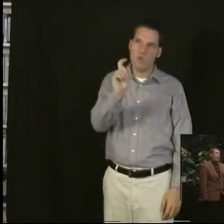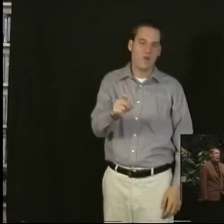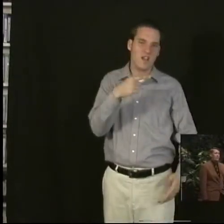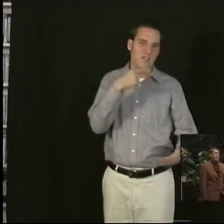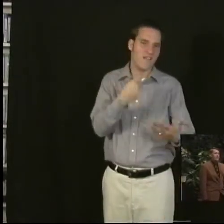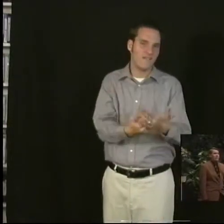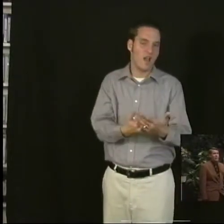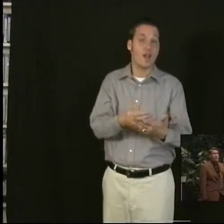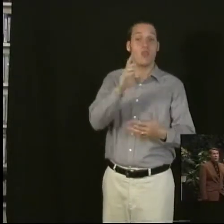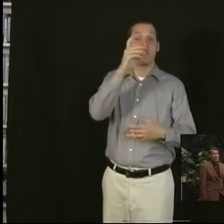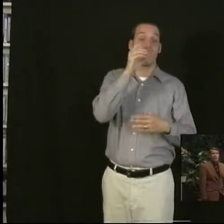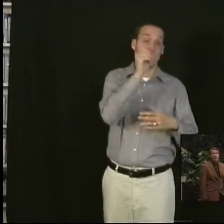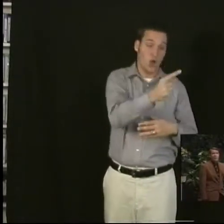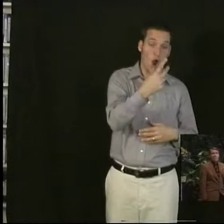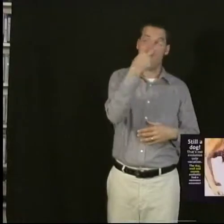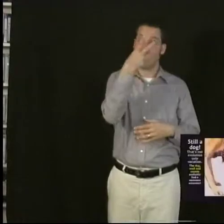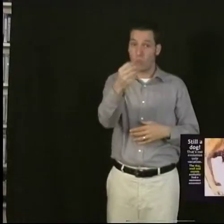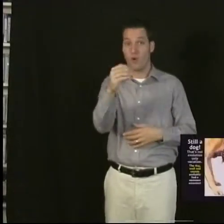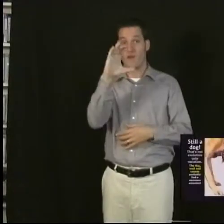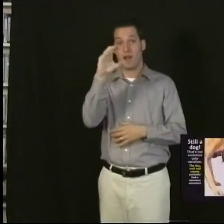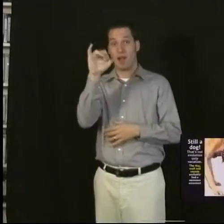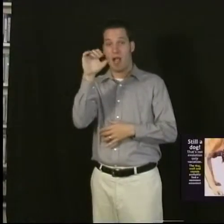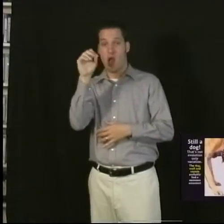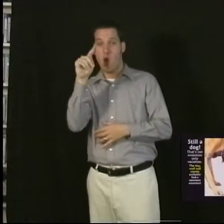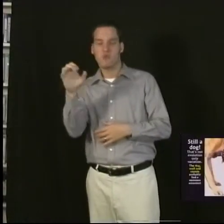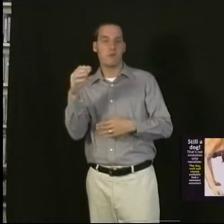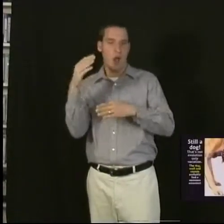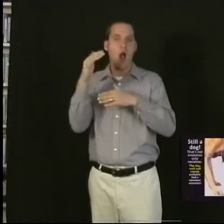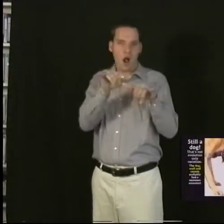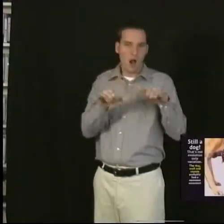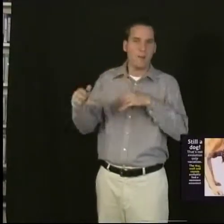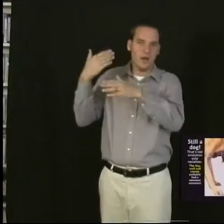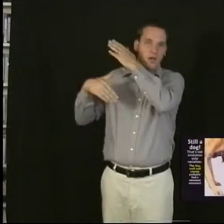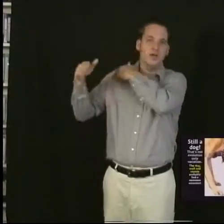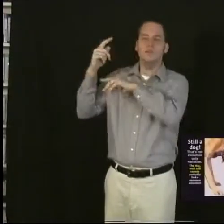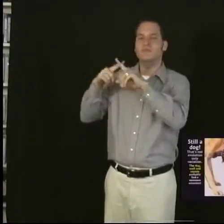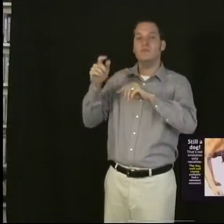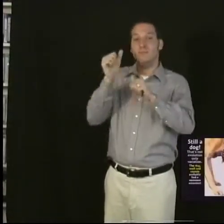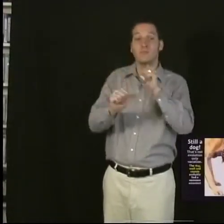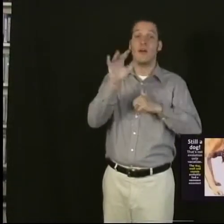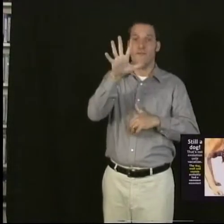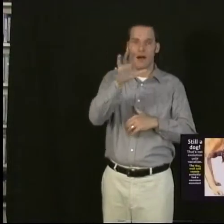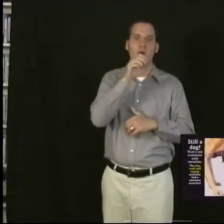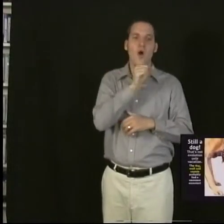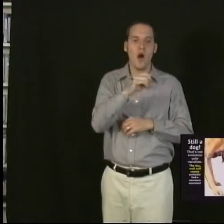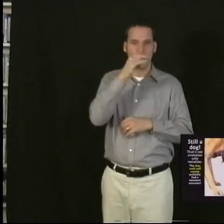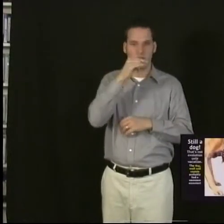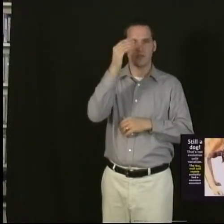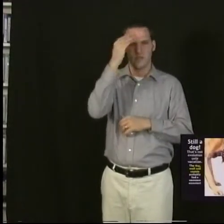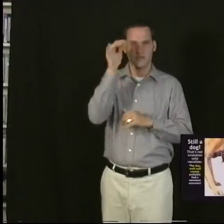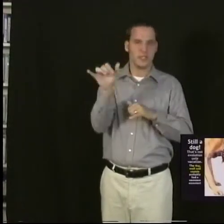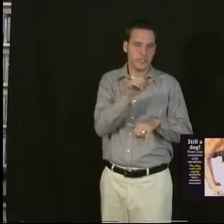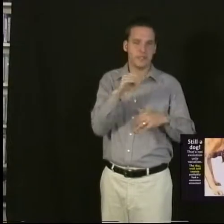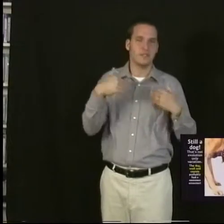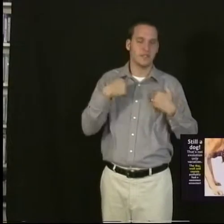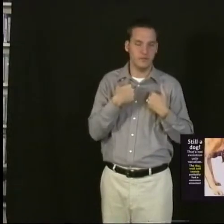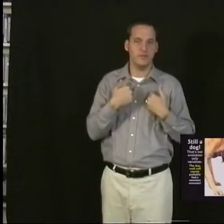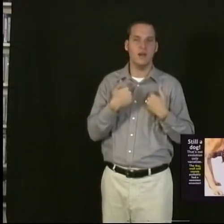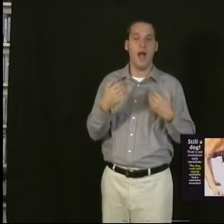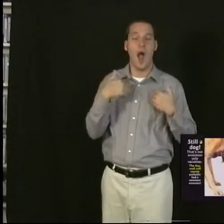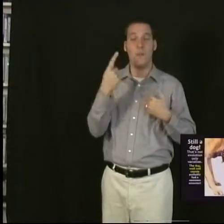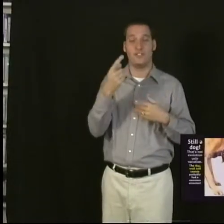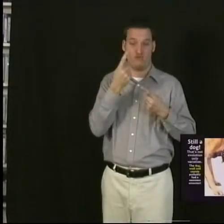the dog, the wolf, and the coyote had a common ancestor. But every 5-year-old kid knows they're the same kind of animal. We had one try out